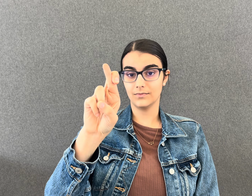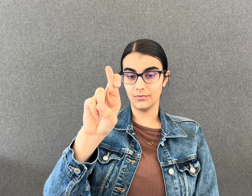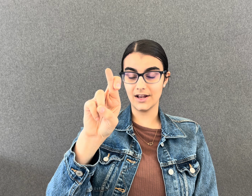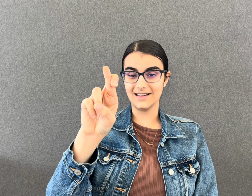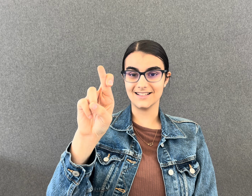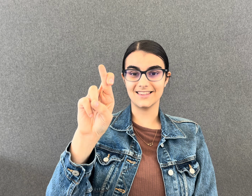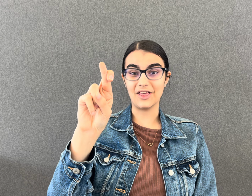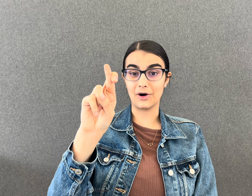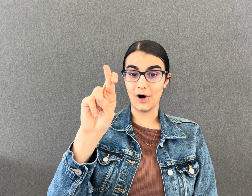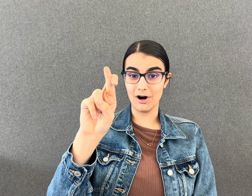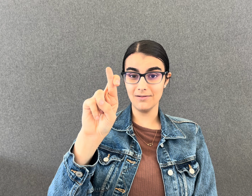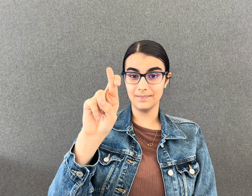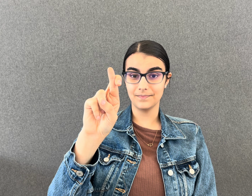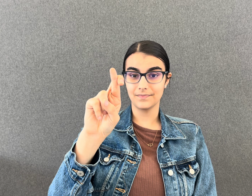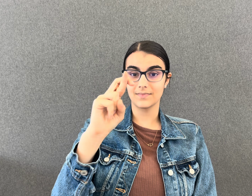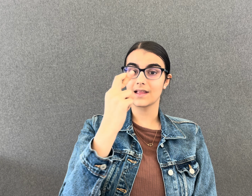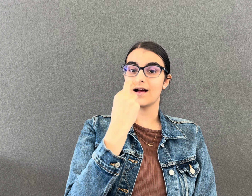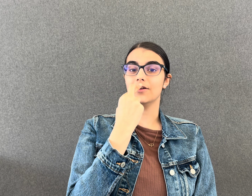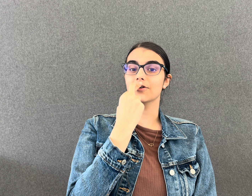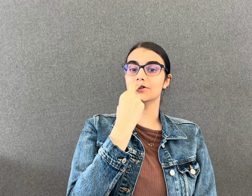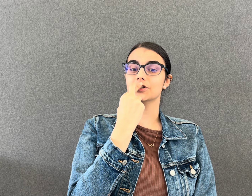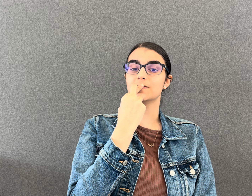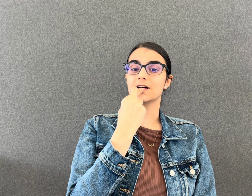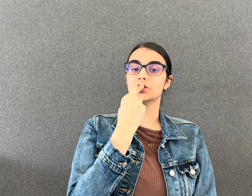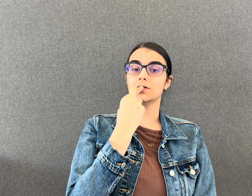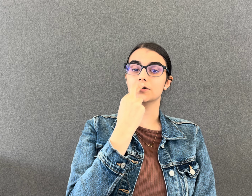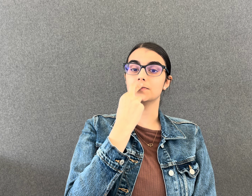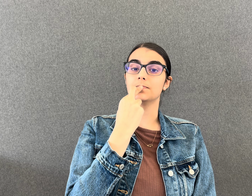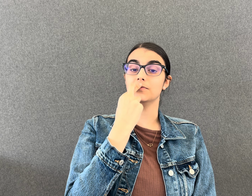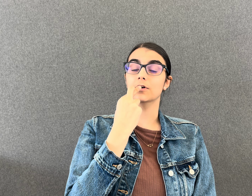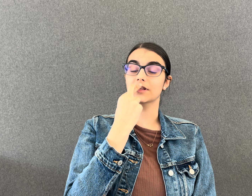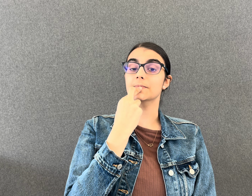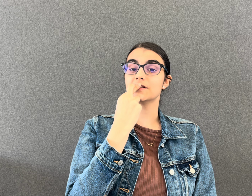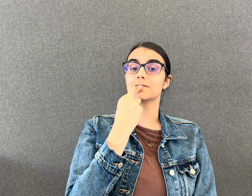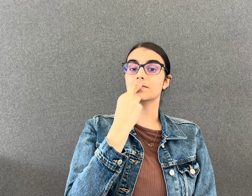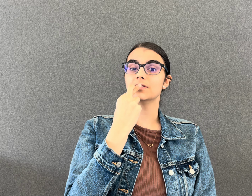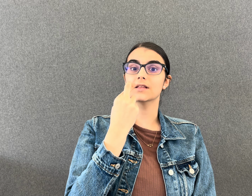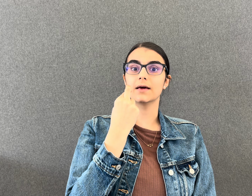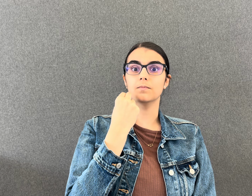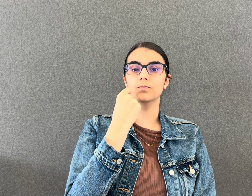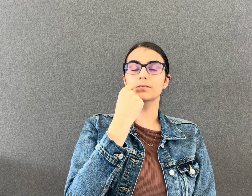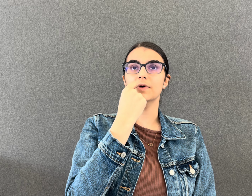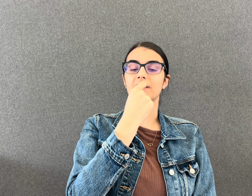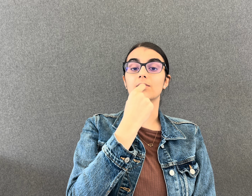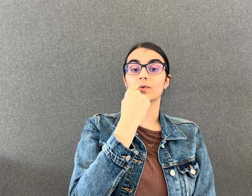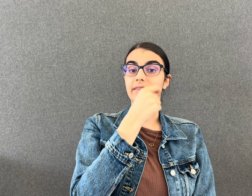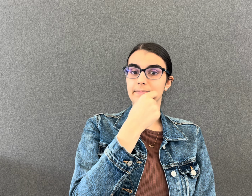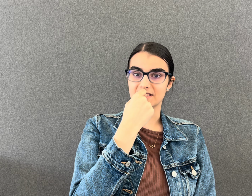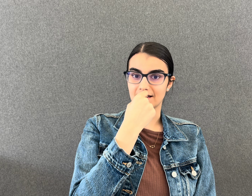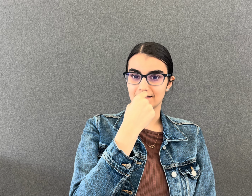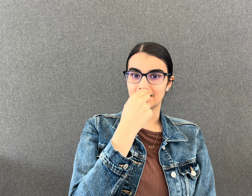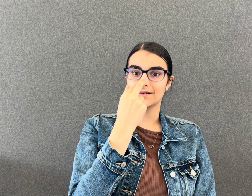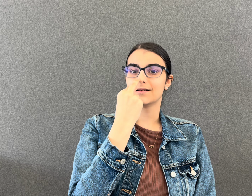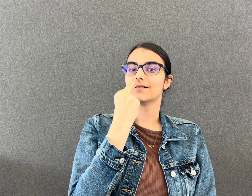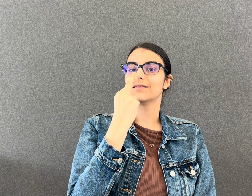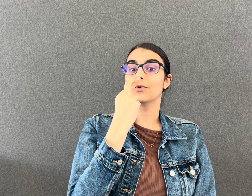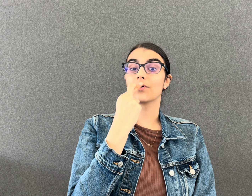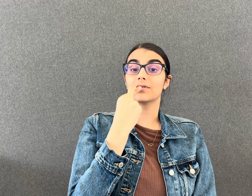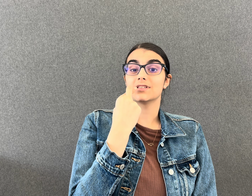Red is the letter R, and you're gonna just touch your lips to like mimic red lipstick or someone's